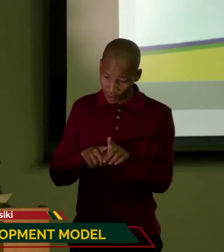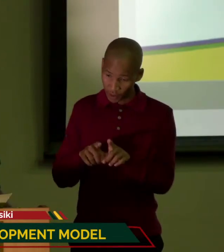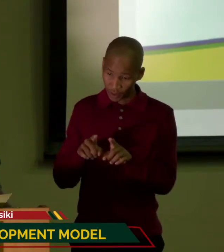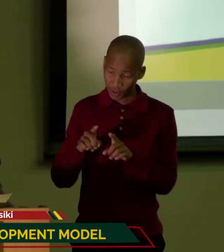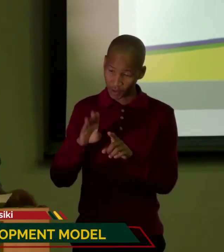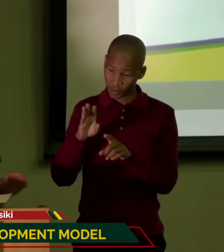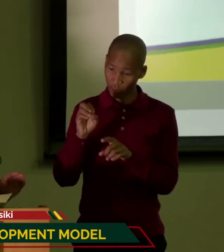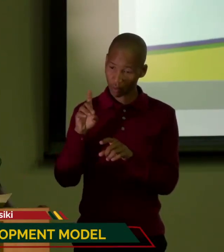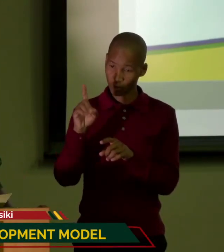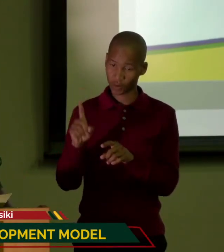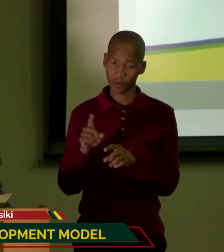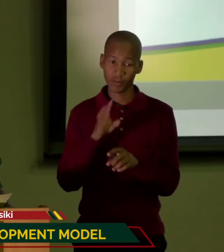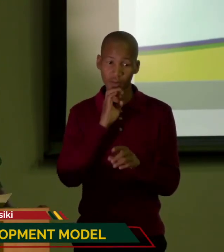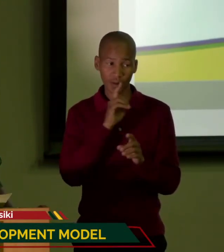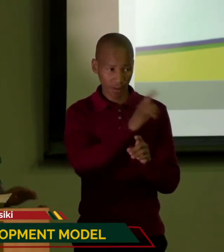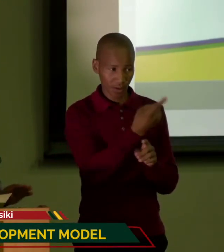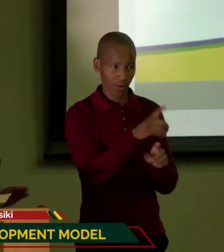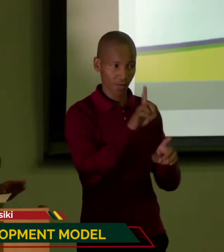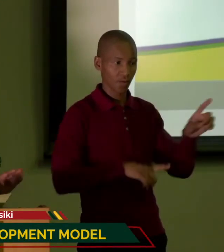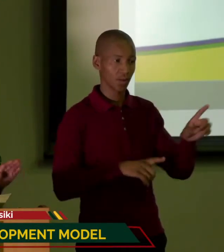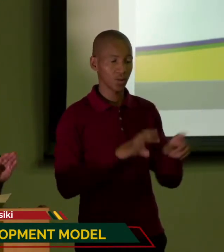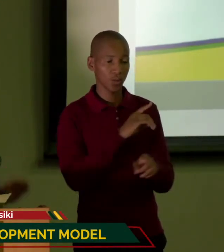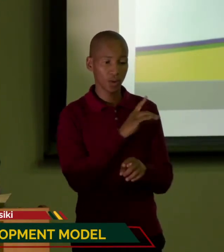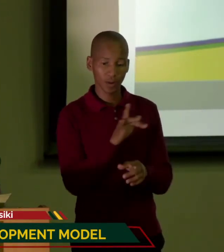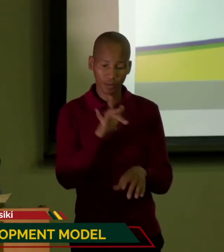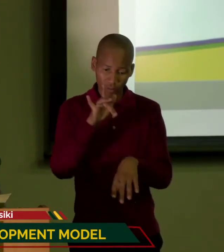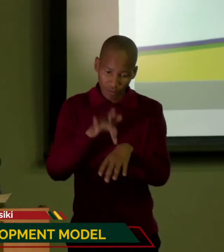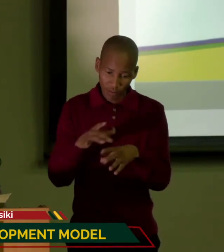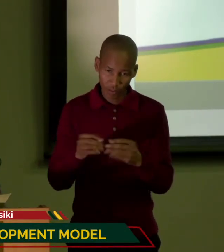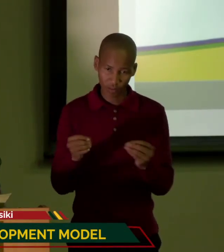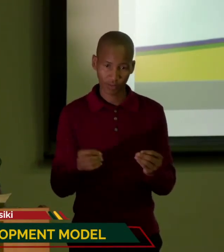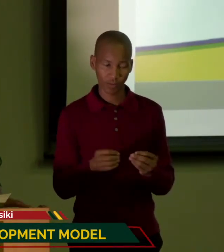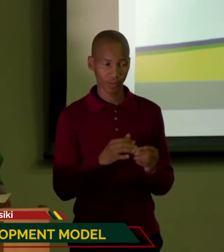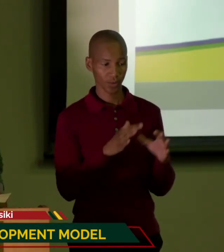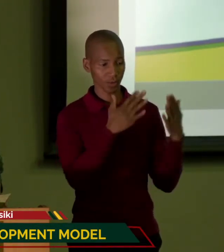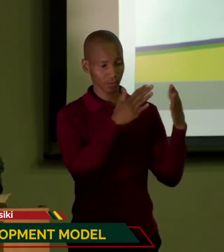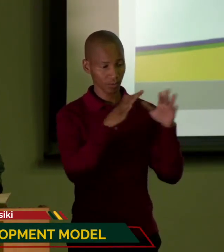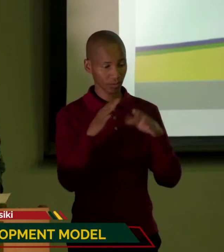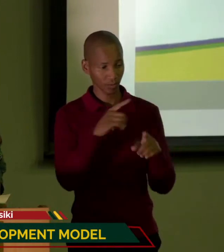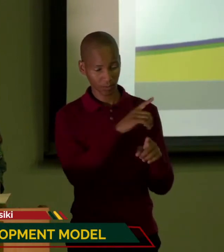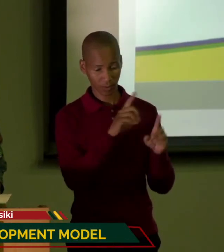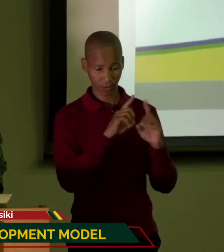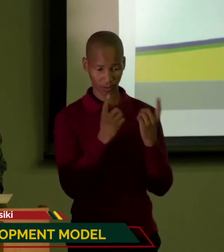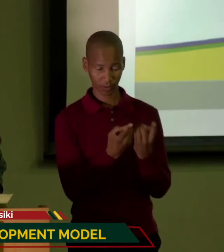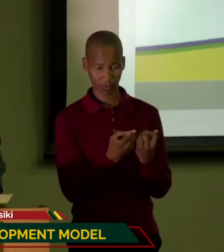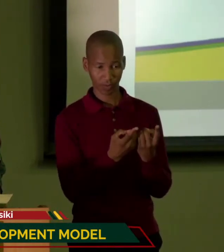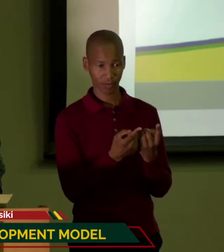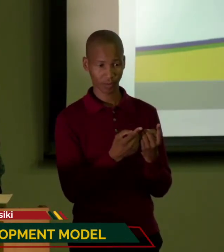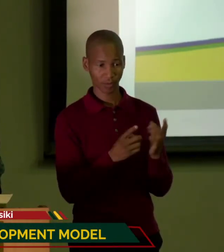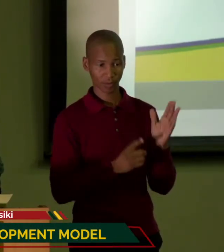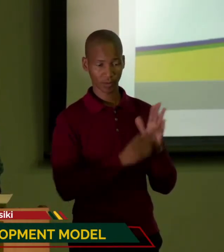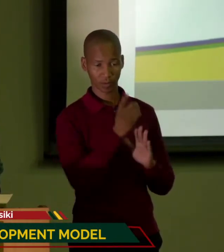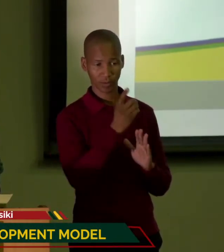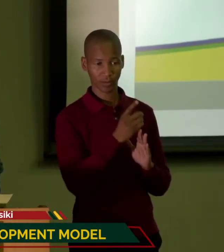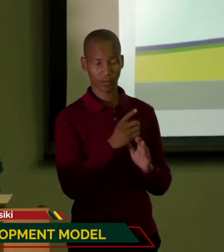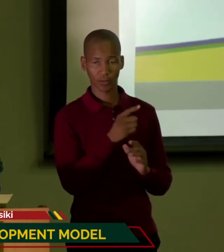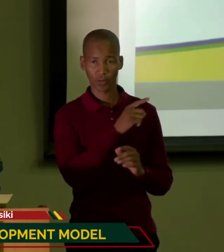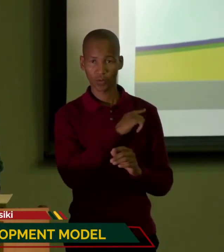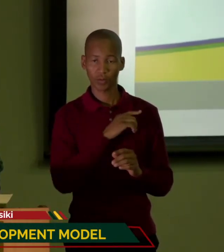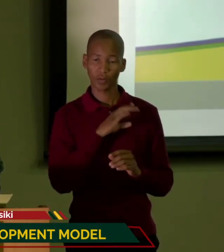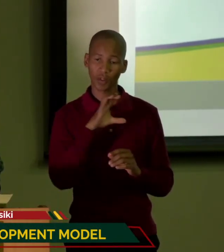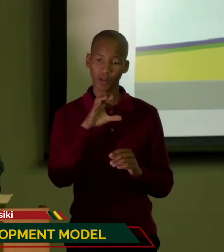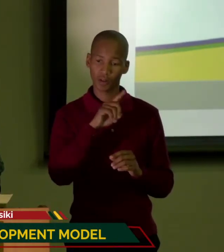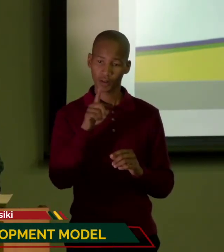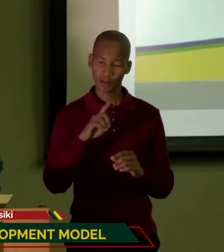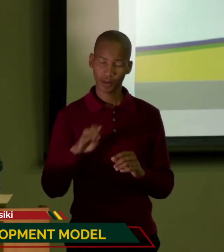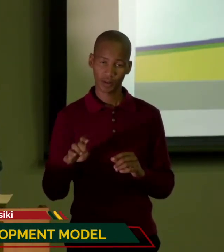ngobunyathela, ndiyayithetha. The seaboard development. We have the Wild Coast SEZ